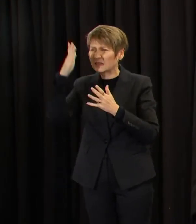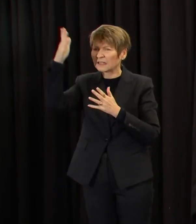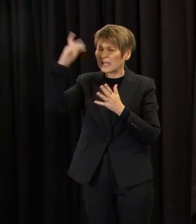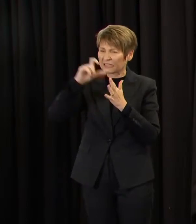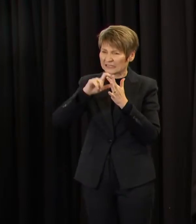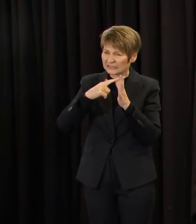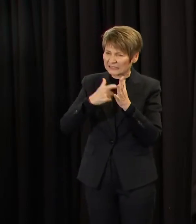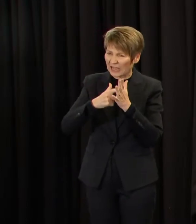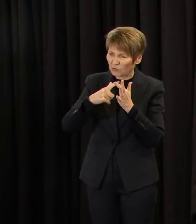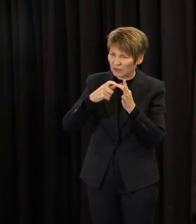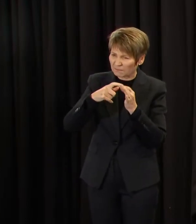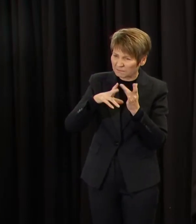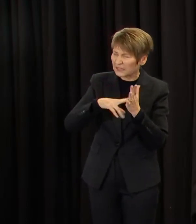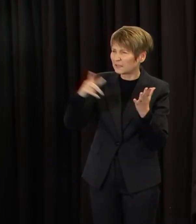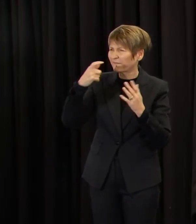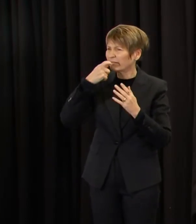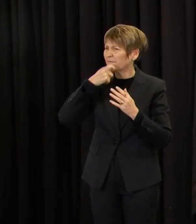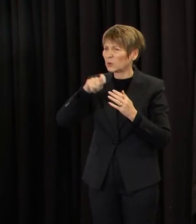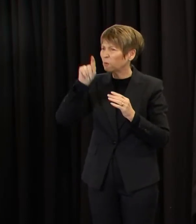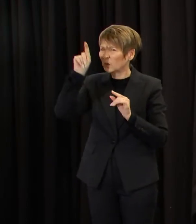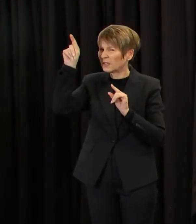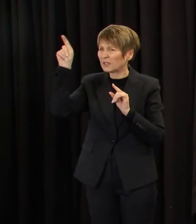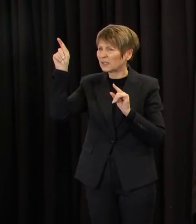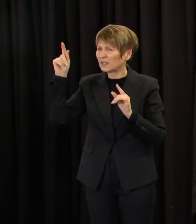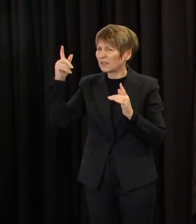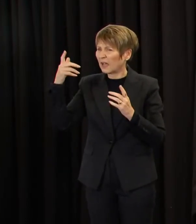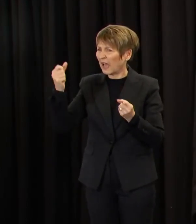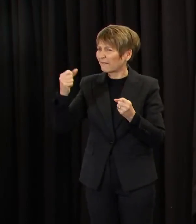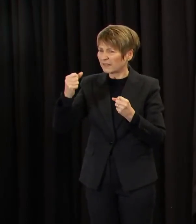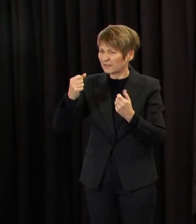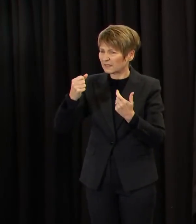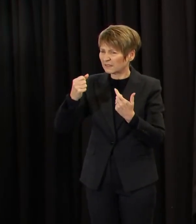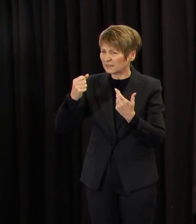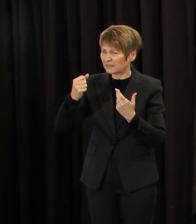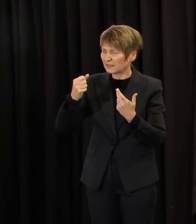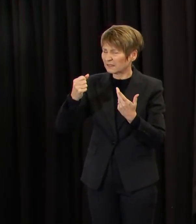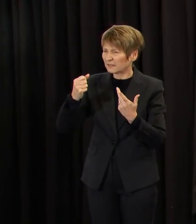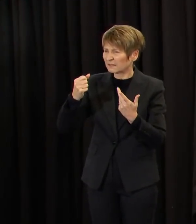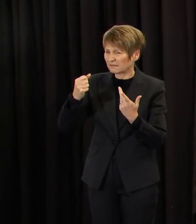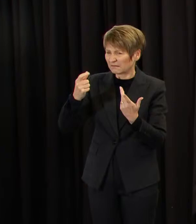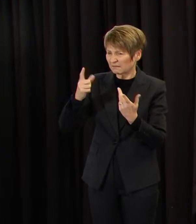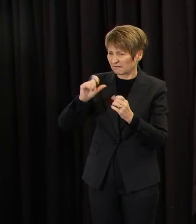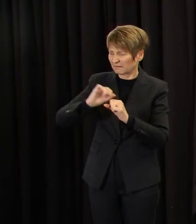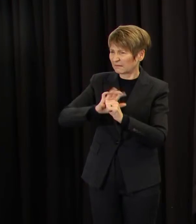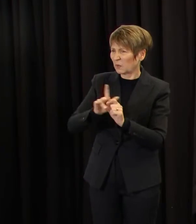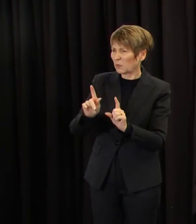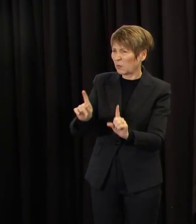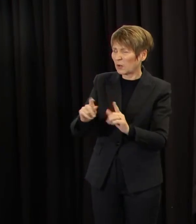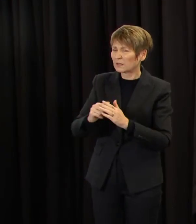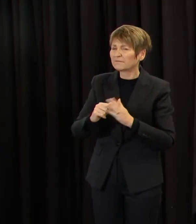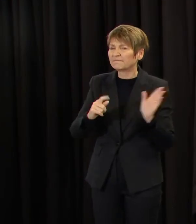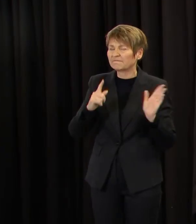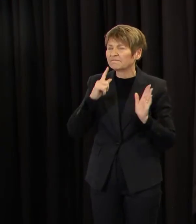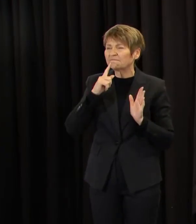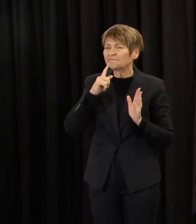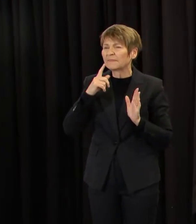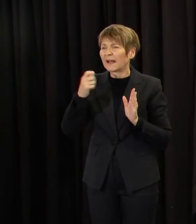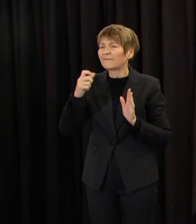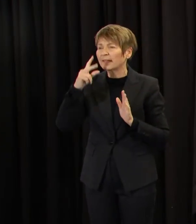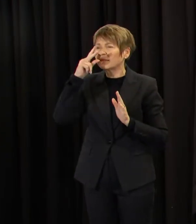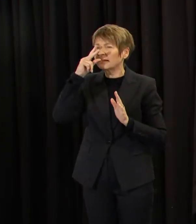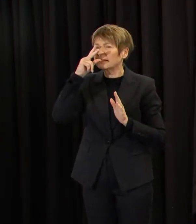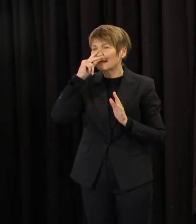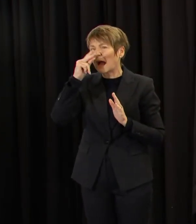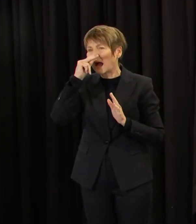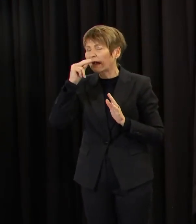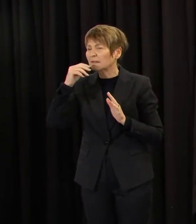lowest rates, and I think, as I said earlier, part of that is because it's a younger age profile of people who live in those LGAs compared to other parts of